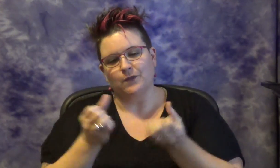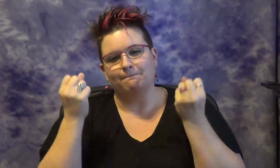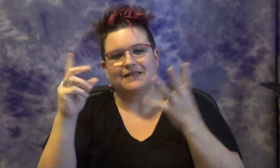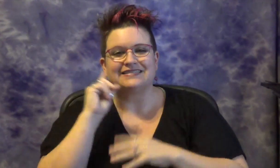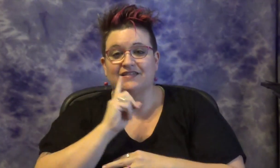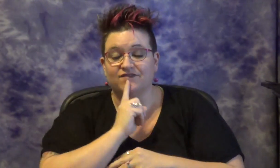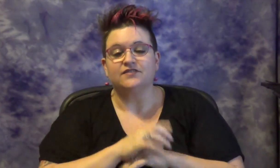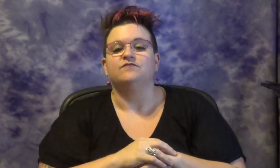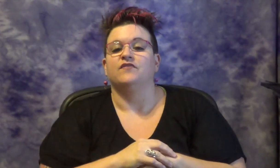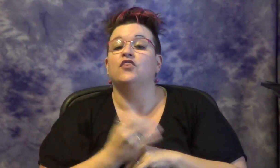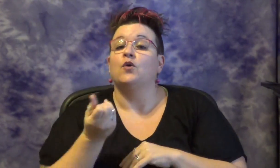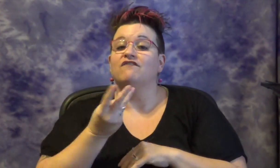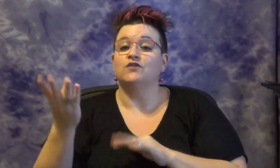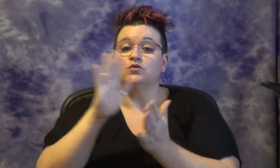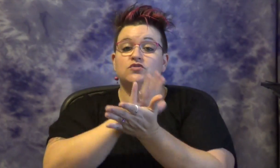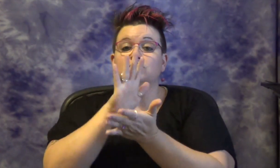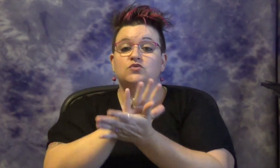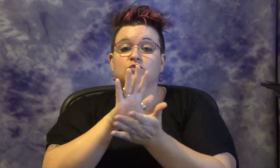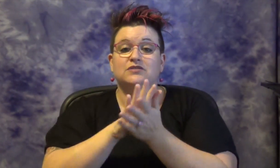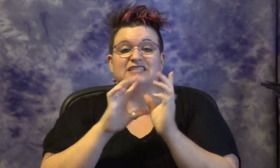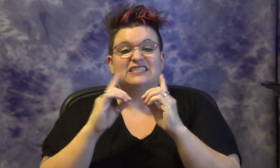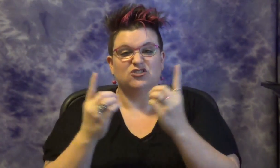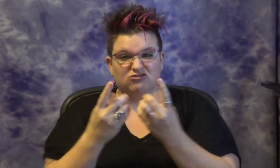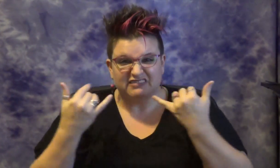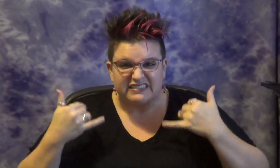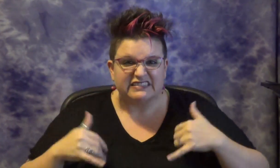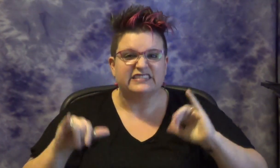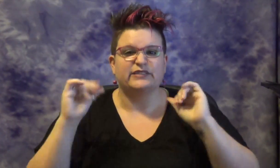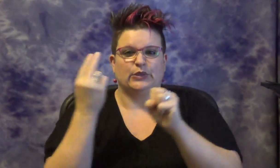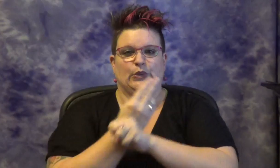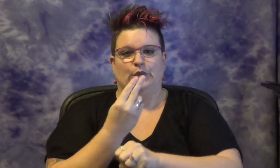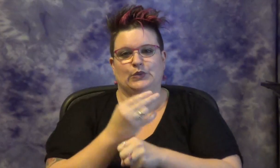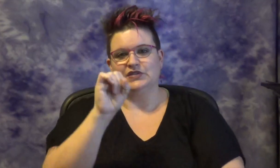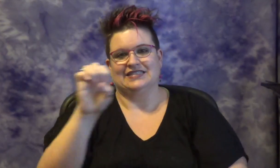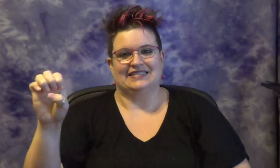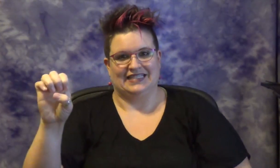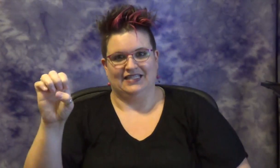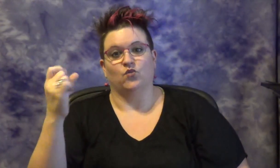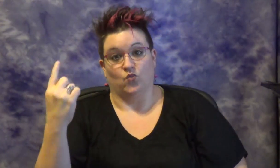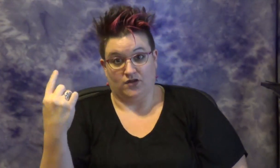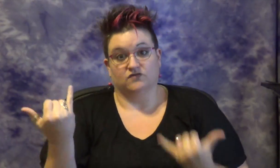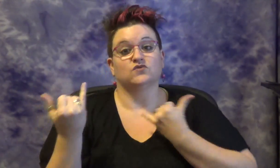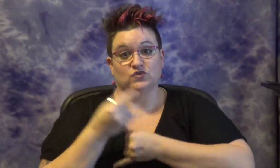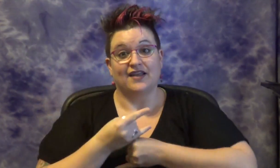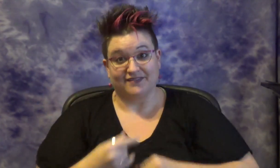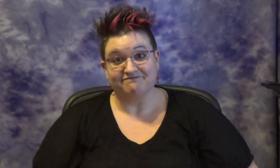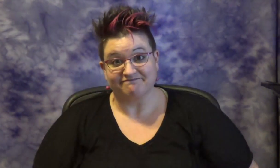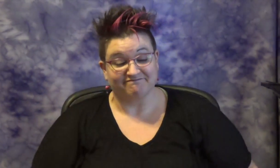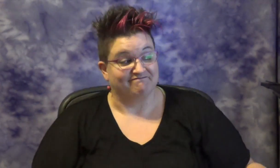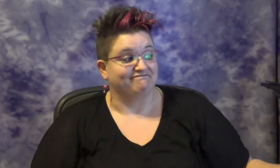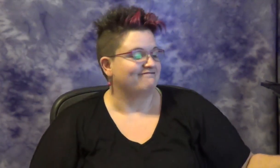actually caused a lot more confusion for deaf, and there are several school districts that still use C1